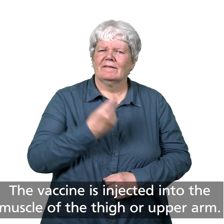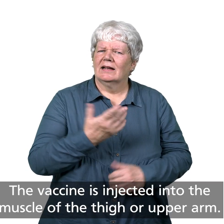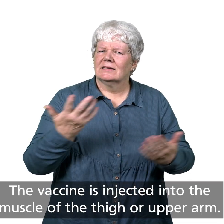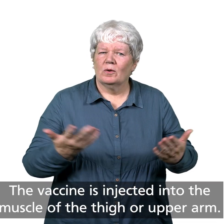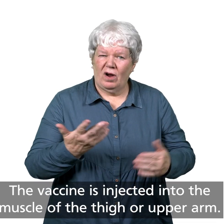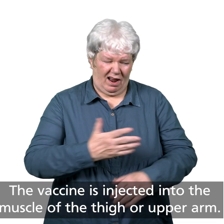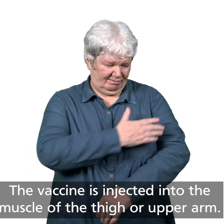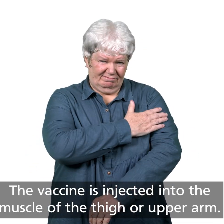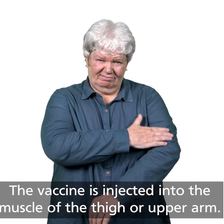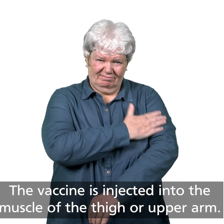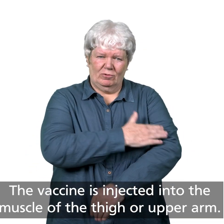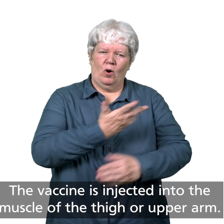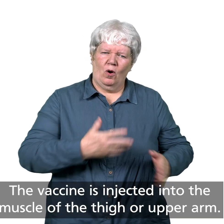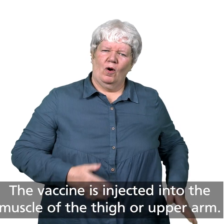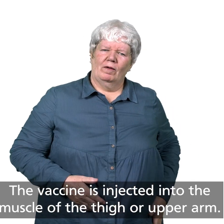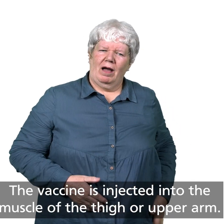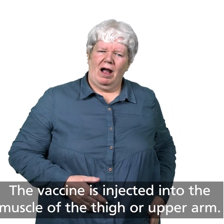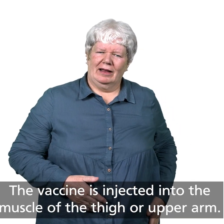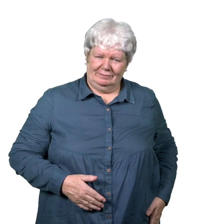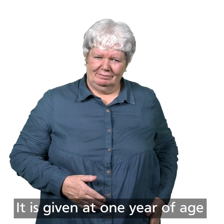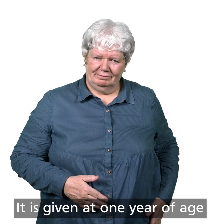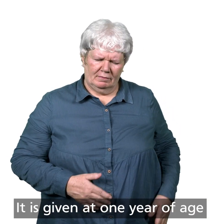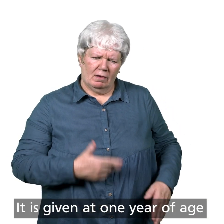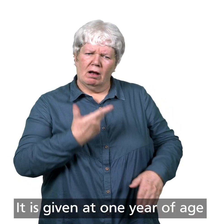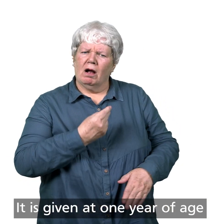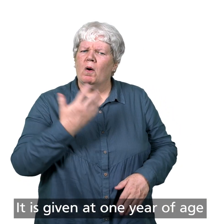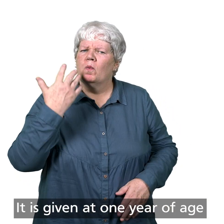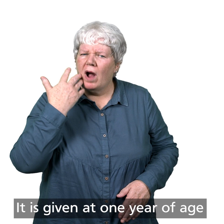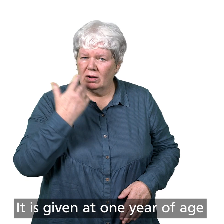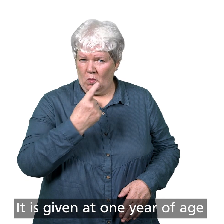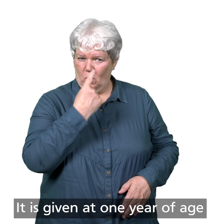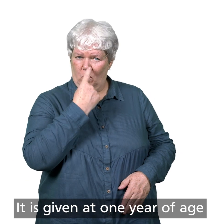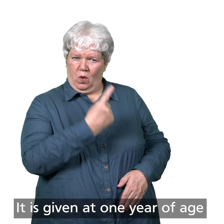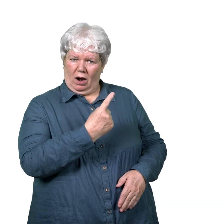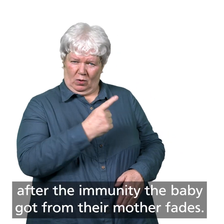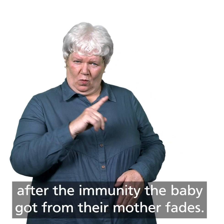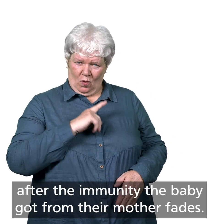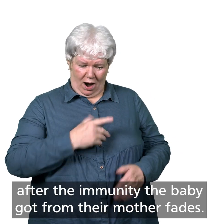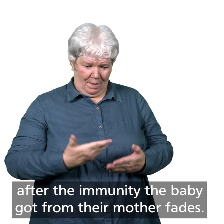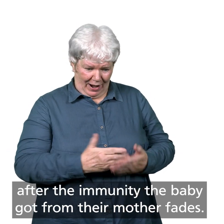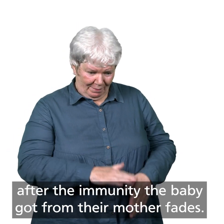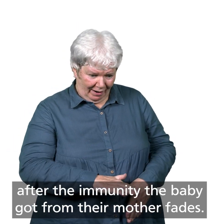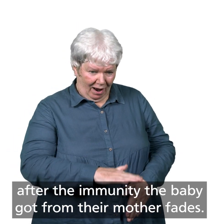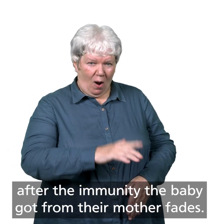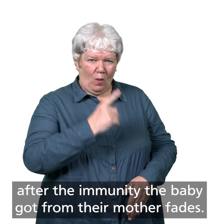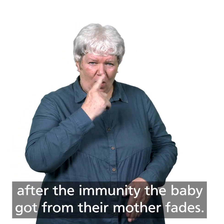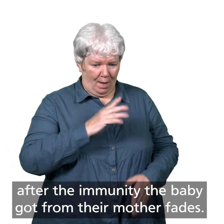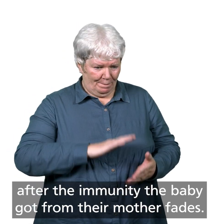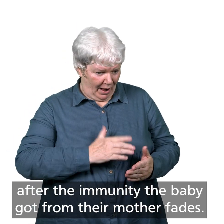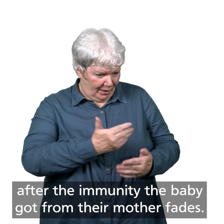The vaccine is injected into the muscle of the thigh or upper arm. It is given at 1 year of age after the immunity the baby got